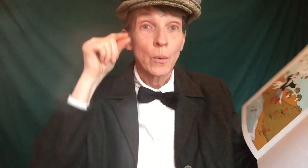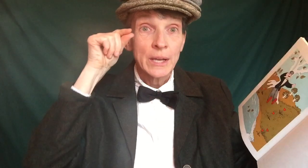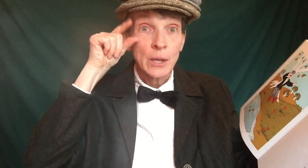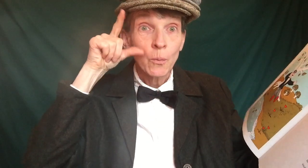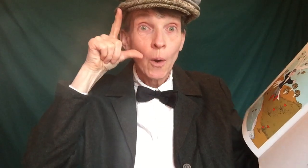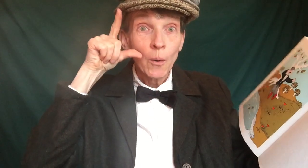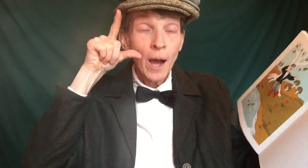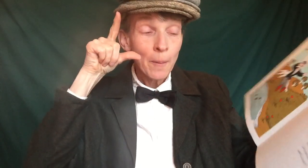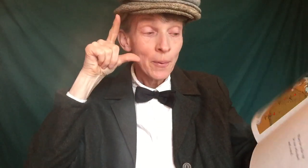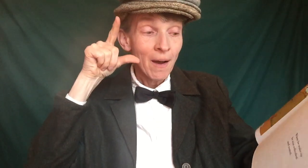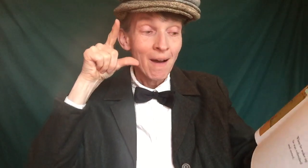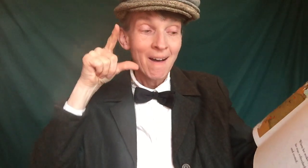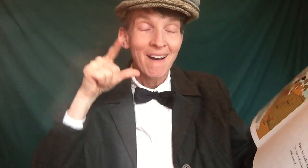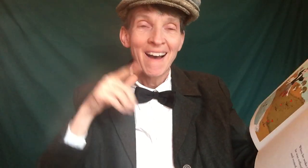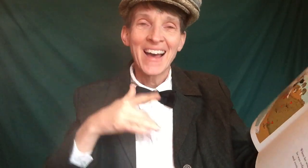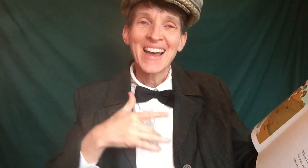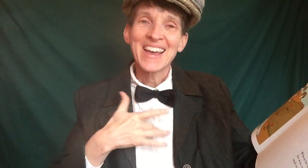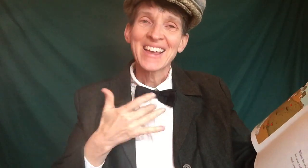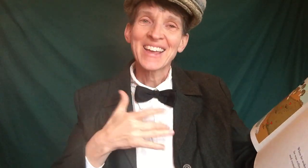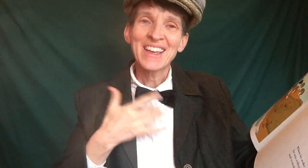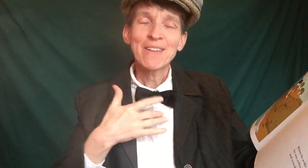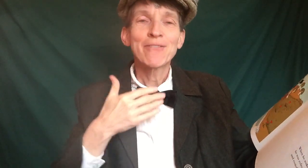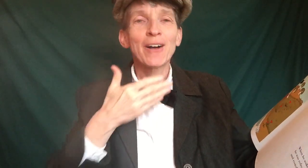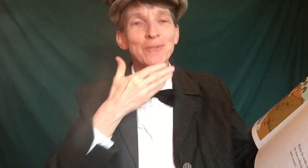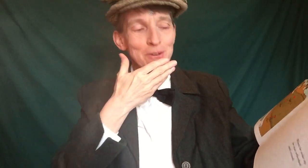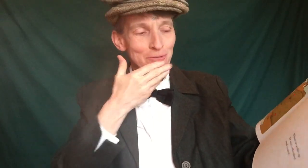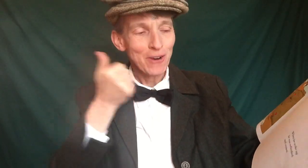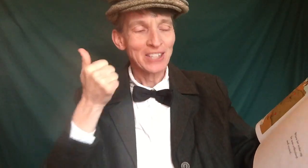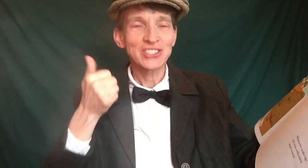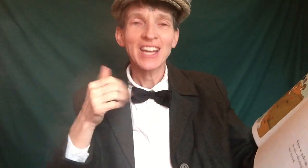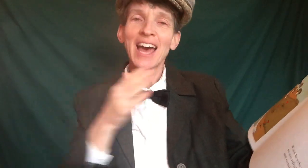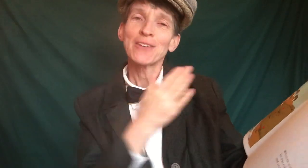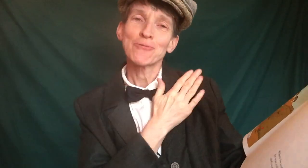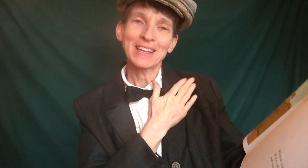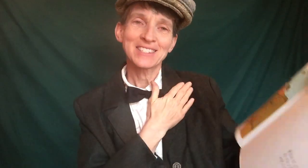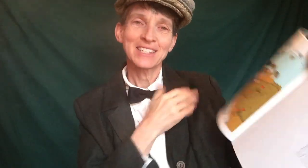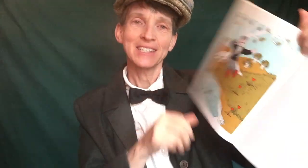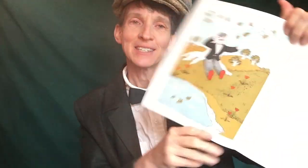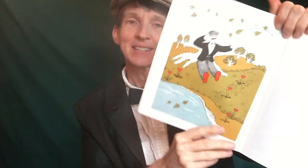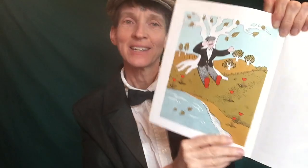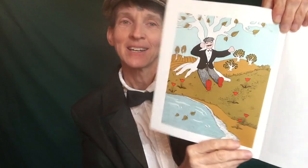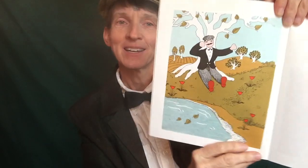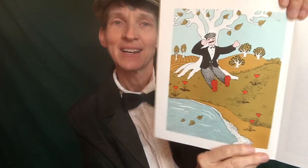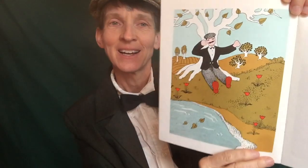When he woke up, he felt refreshed and rested.